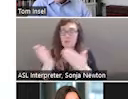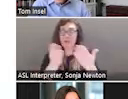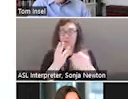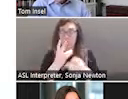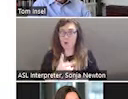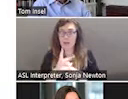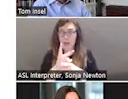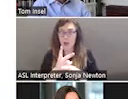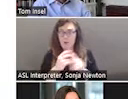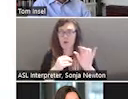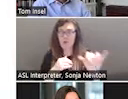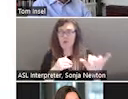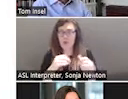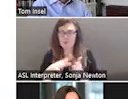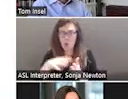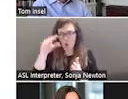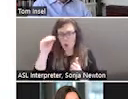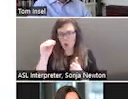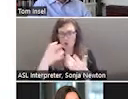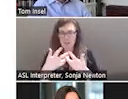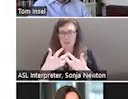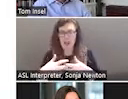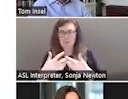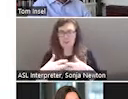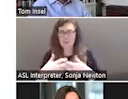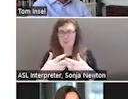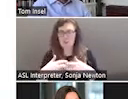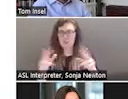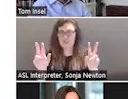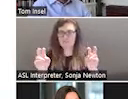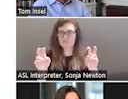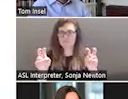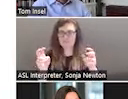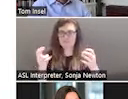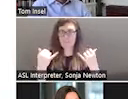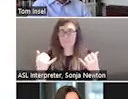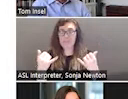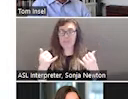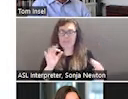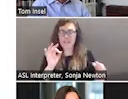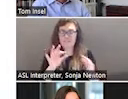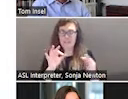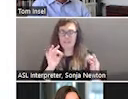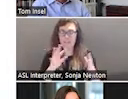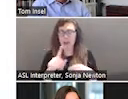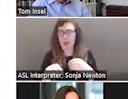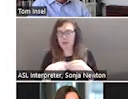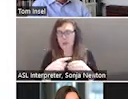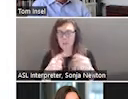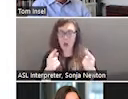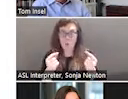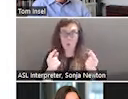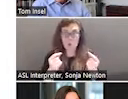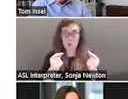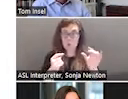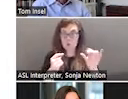create a learning engine. And that's what's really important, is we can begin to get the kind of immediate feedback about whether what we're doing is working or not. And this